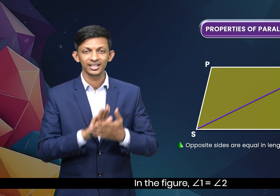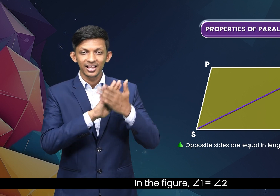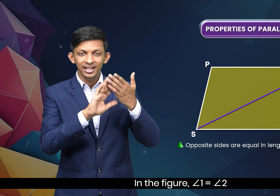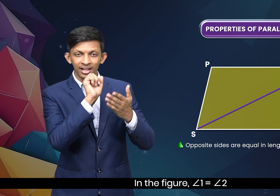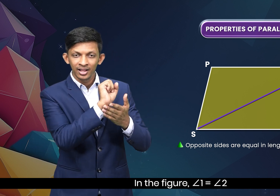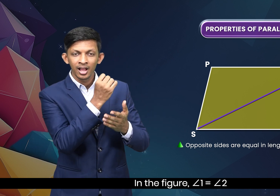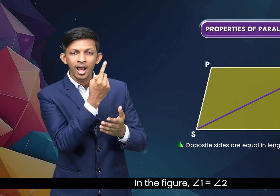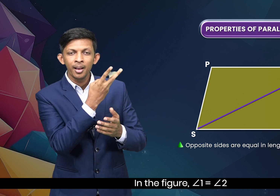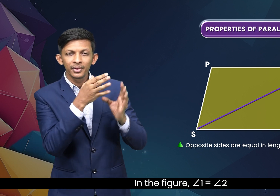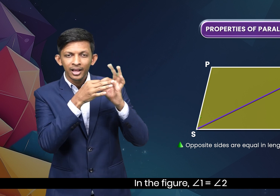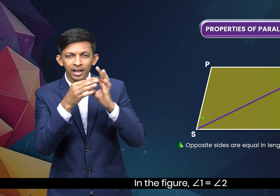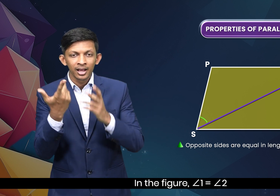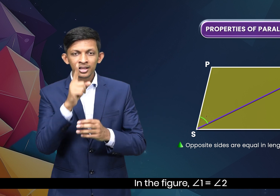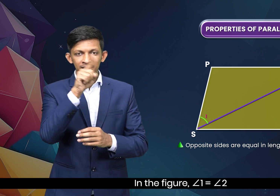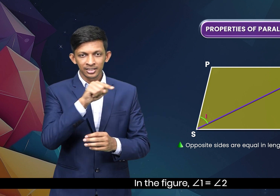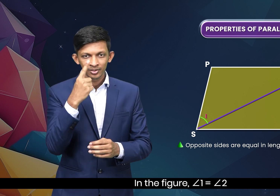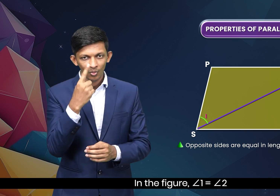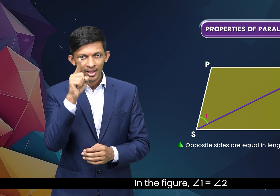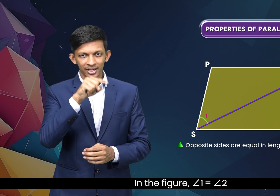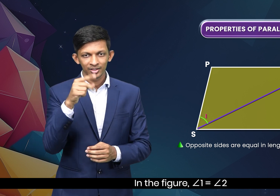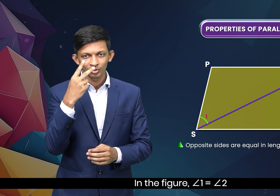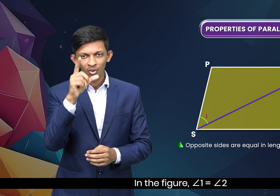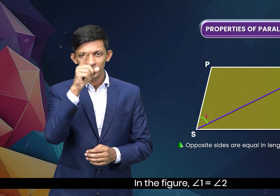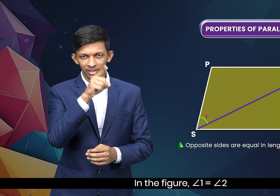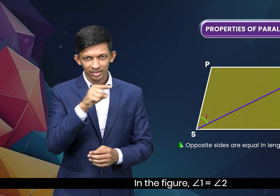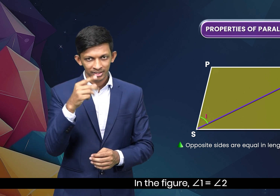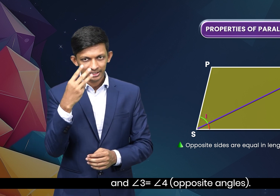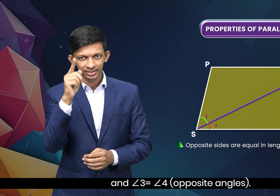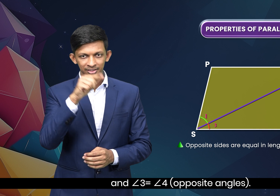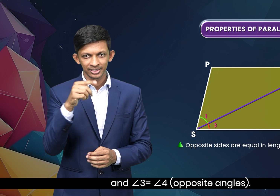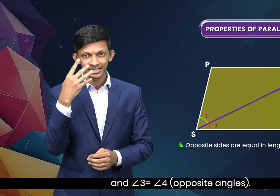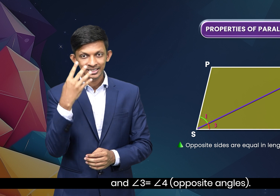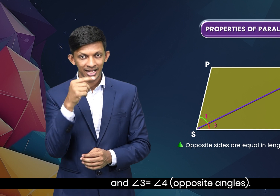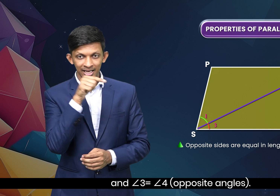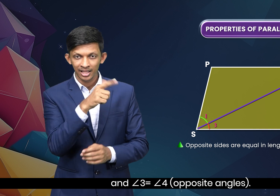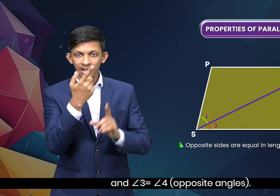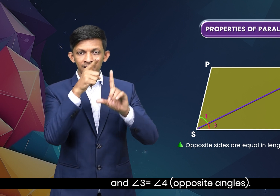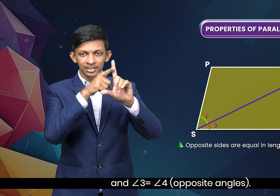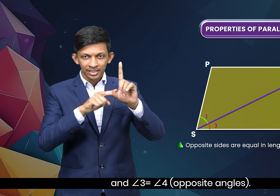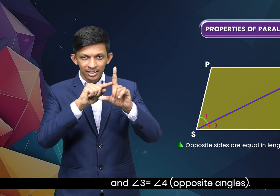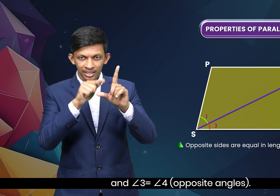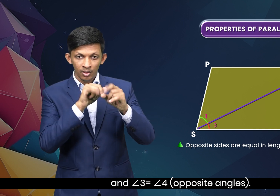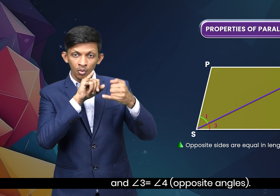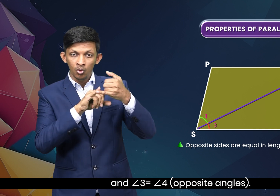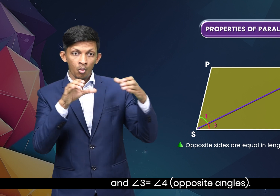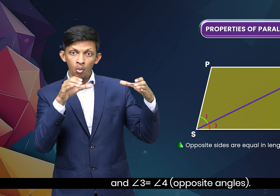In the figure, angle 1 is equal to angle 2 and angle 3 is equal to angle 4. Opposite